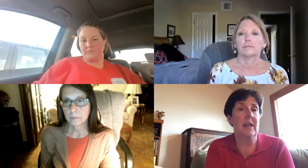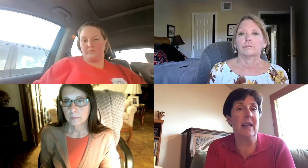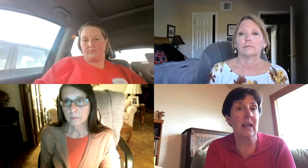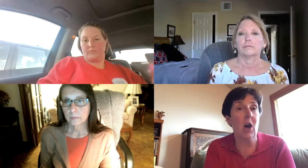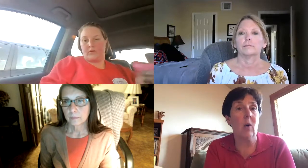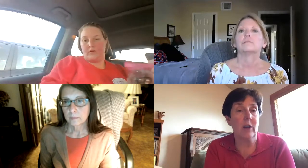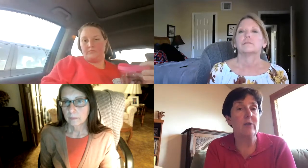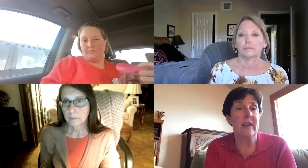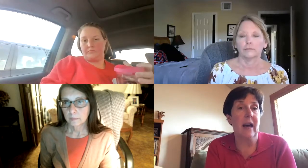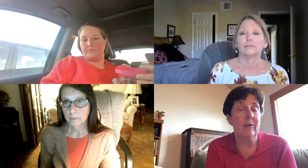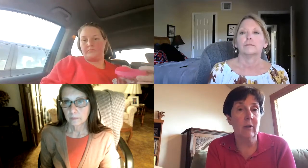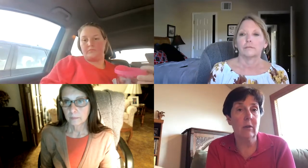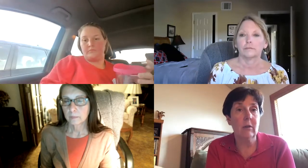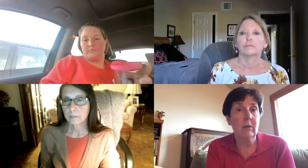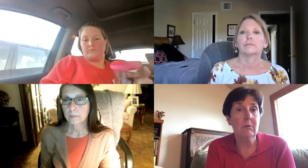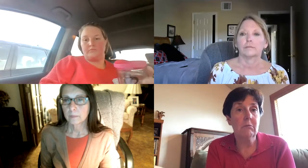just say, hello, are you deaf?